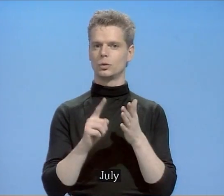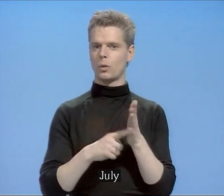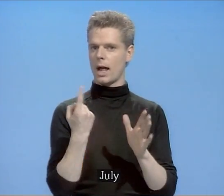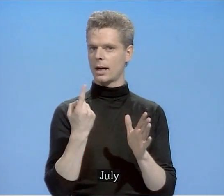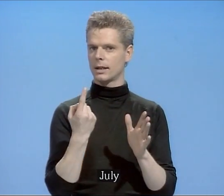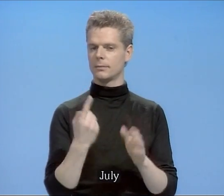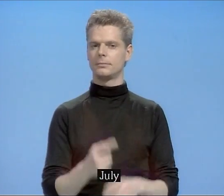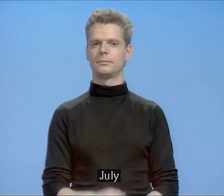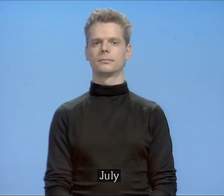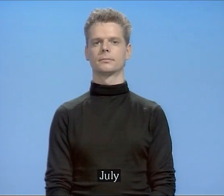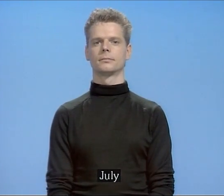July,